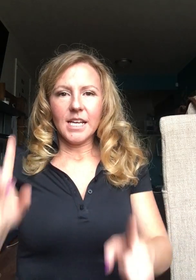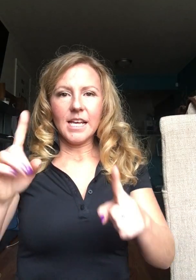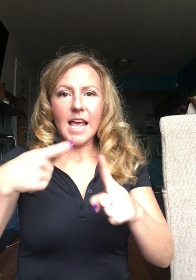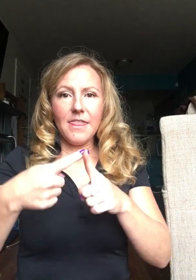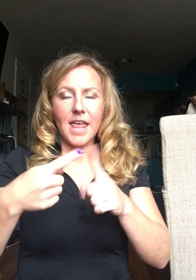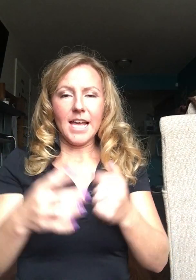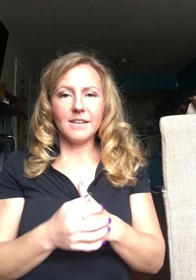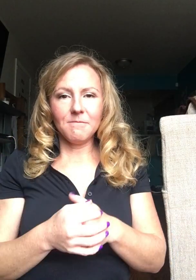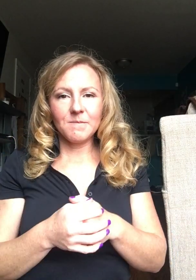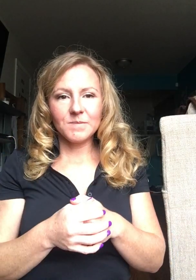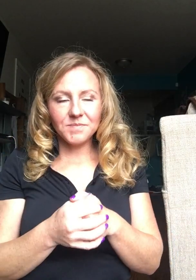And then